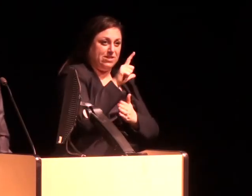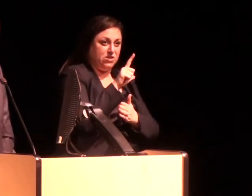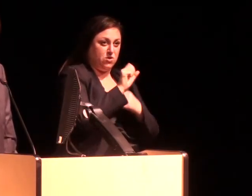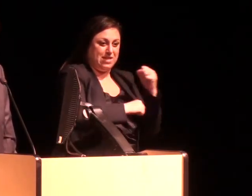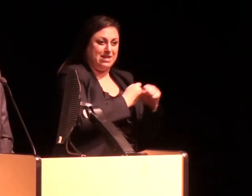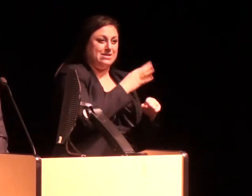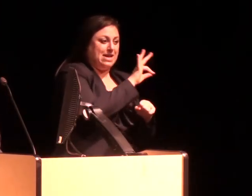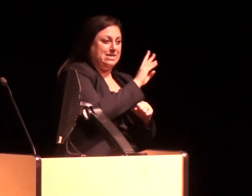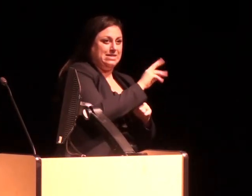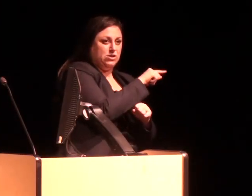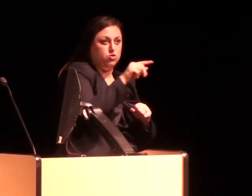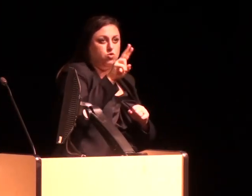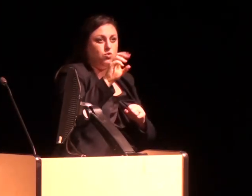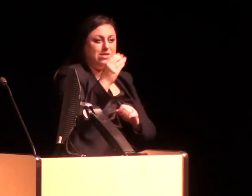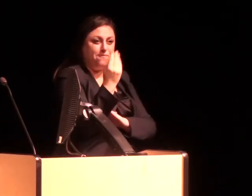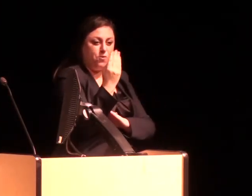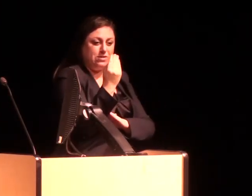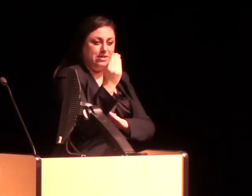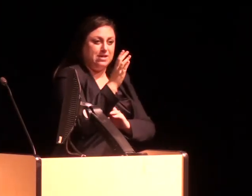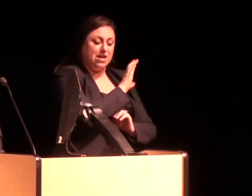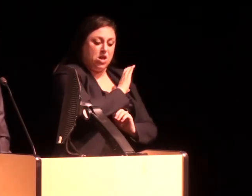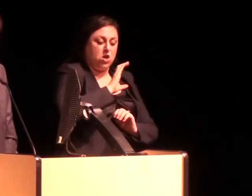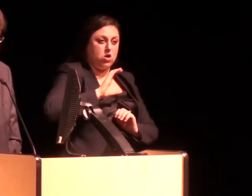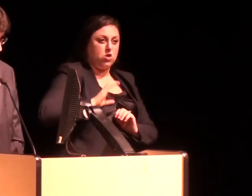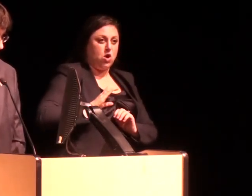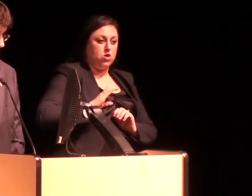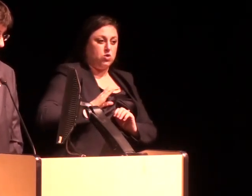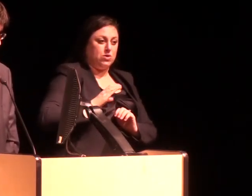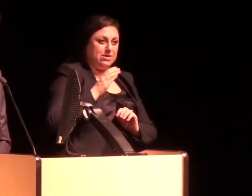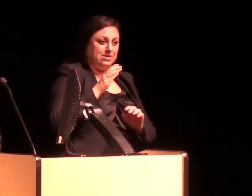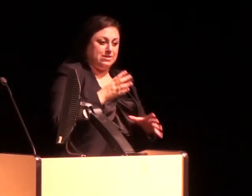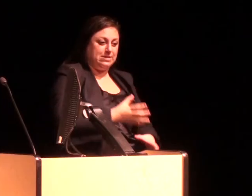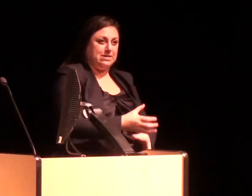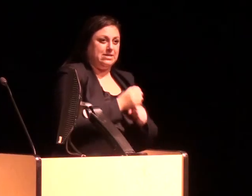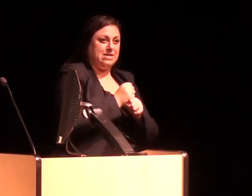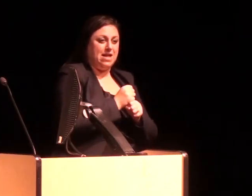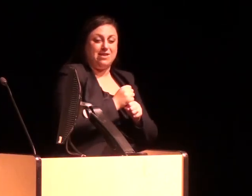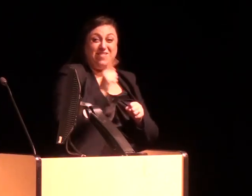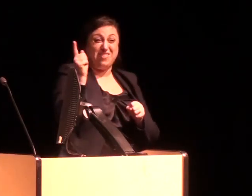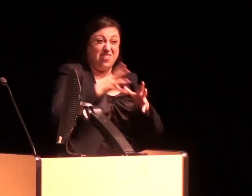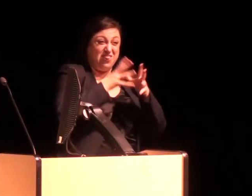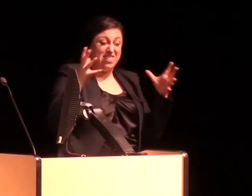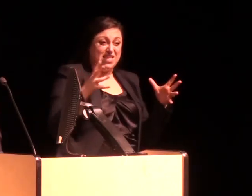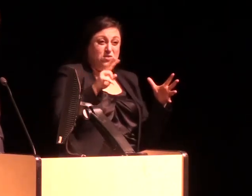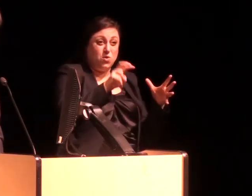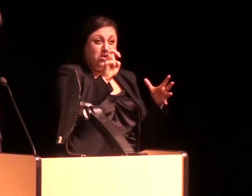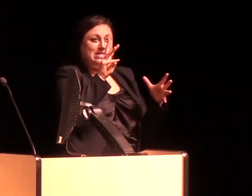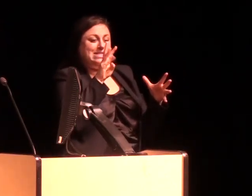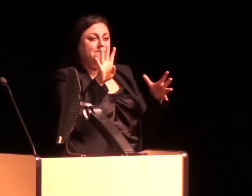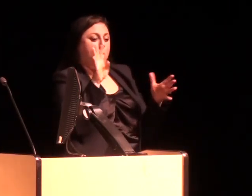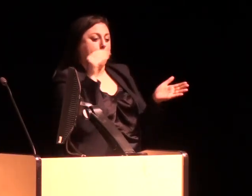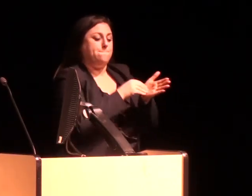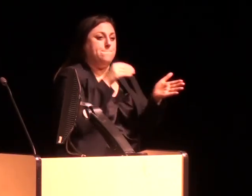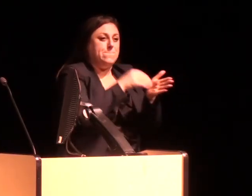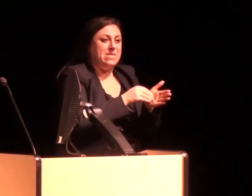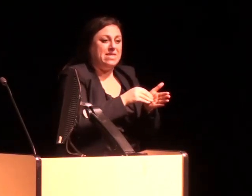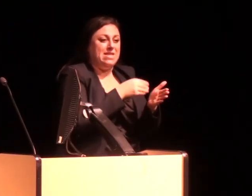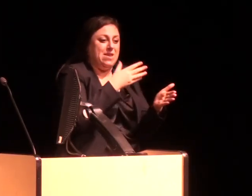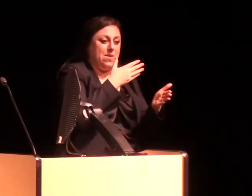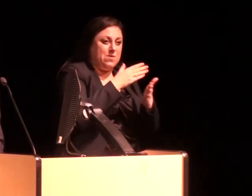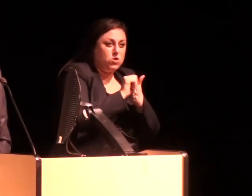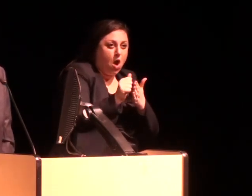year 2014, Congress appropriated some $264 million in funding for Cuban democracy